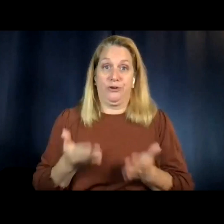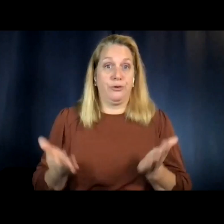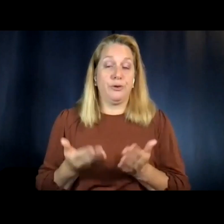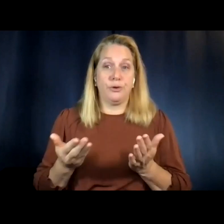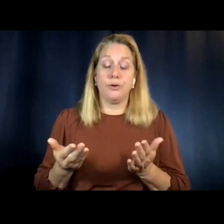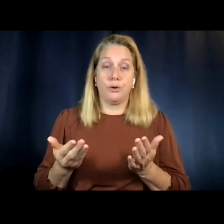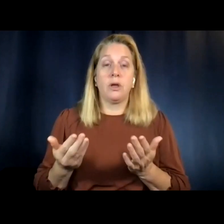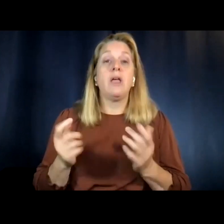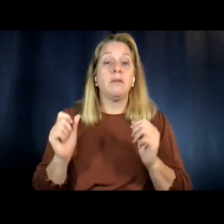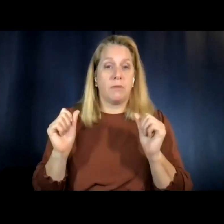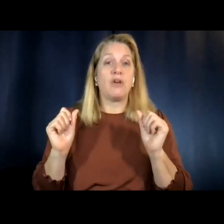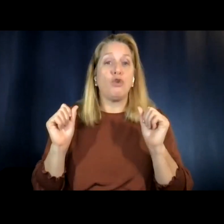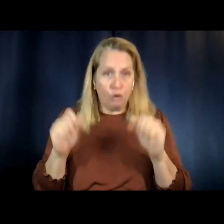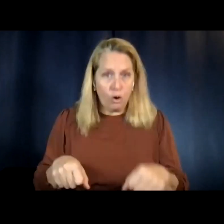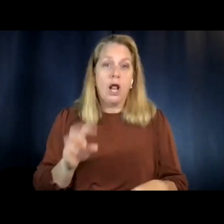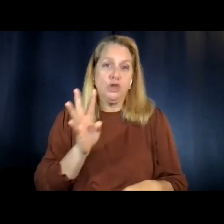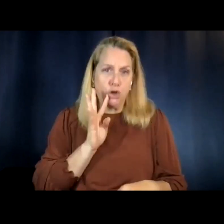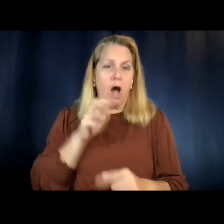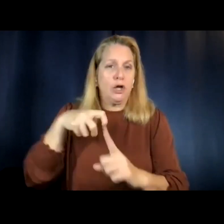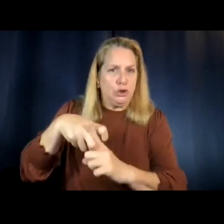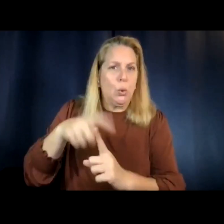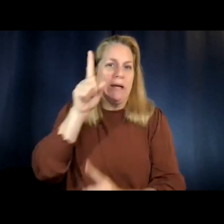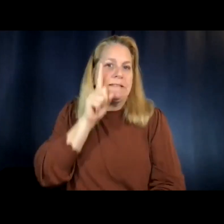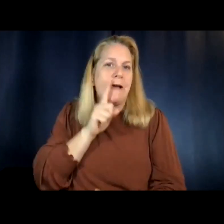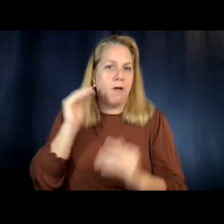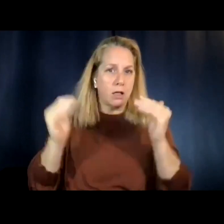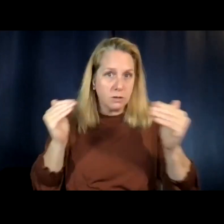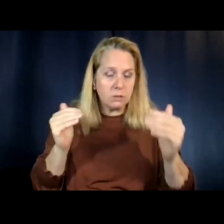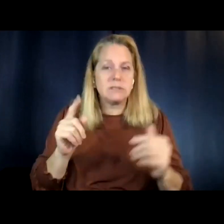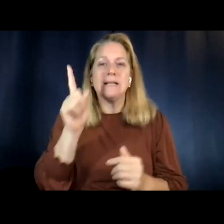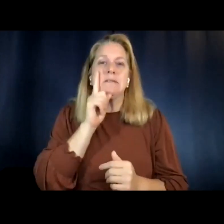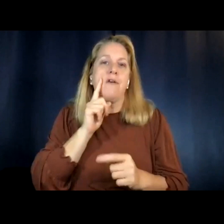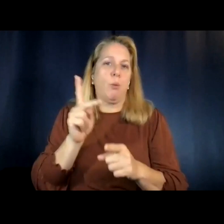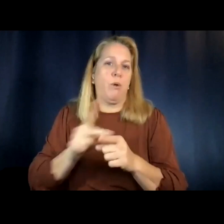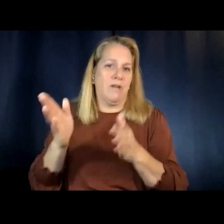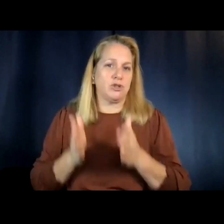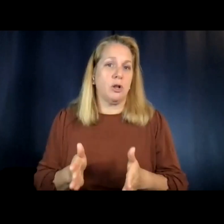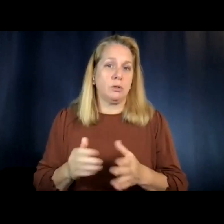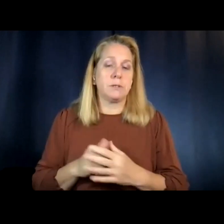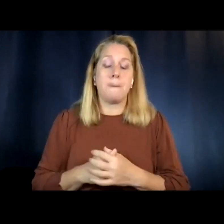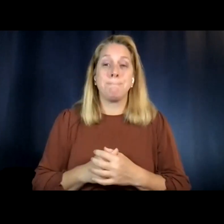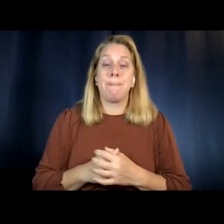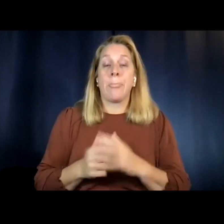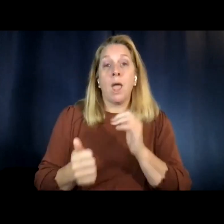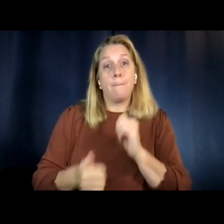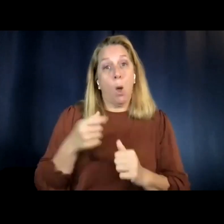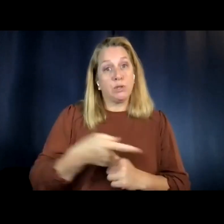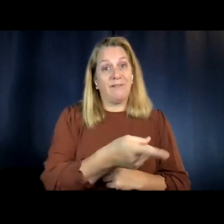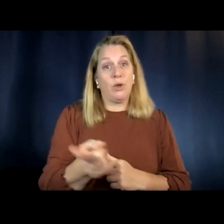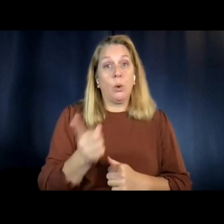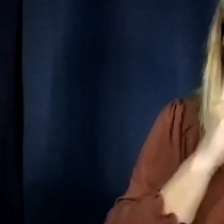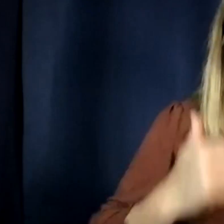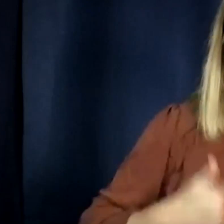were able to talk to deaf adults and deaf professionals. Most of you, because you were living in the